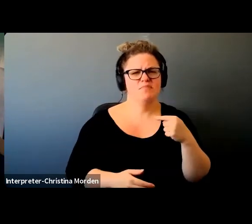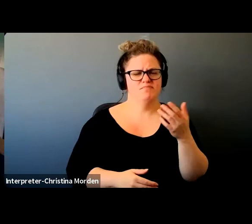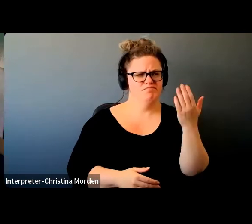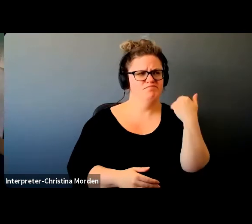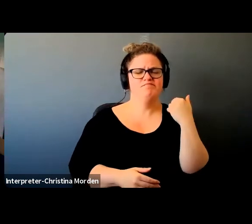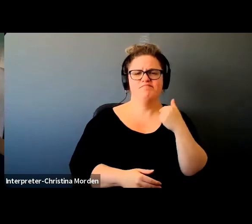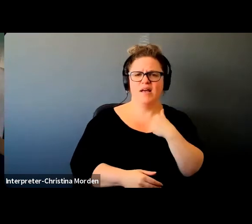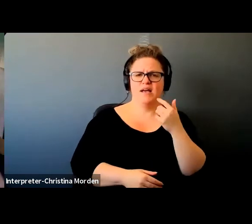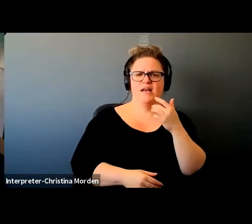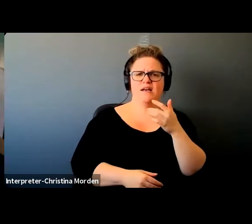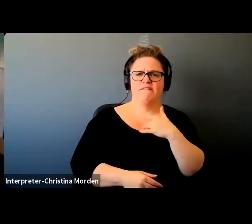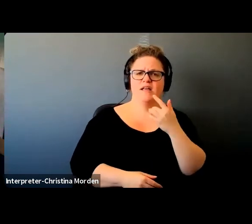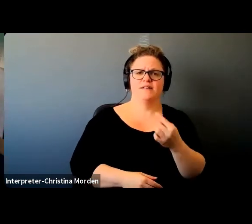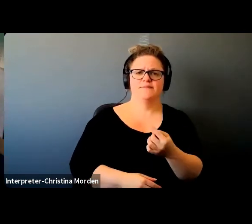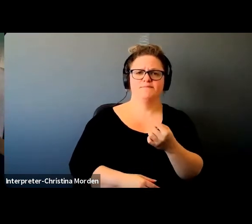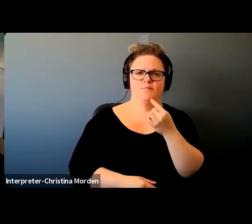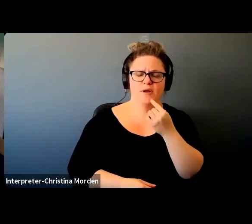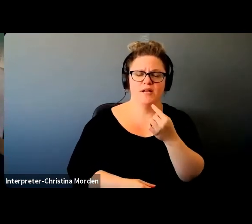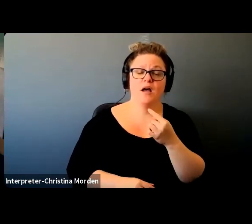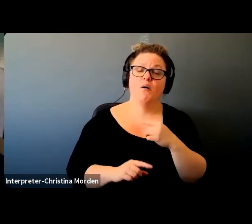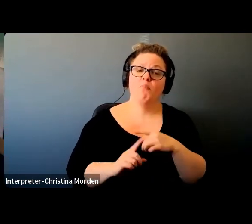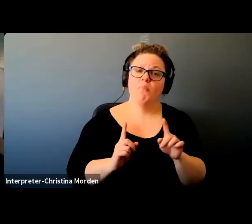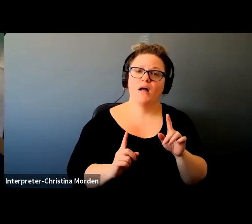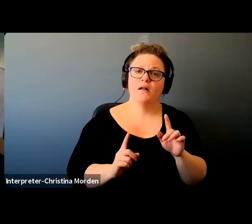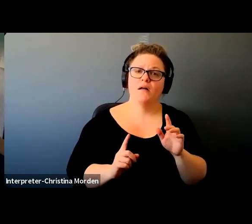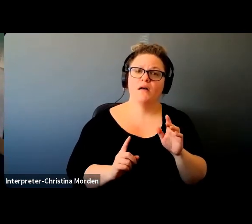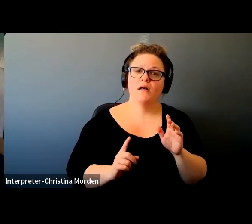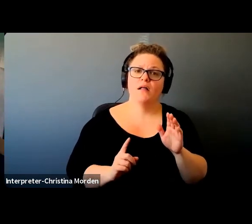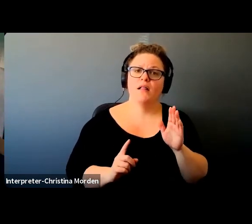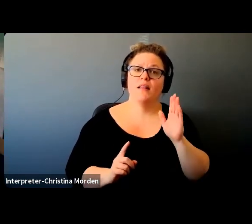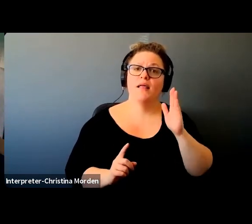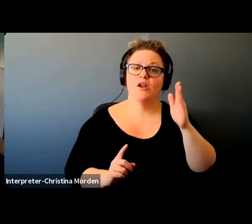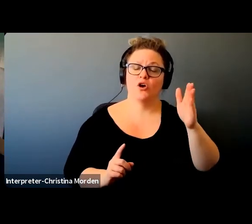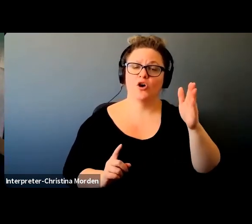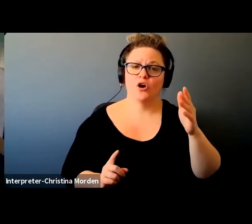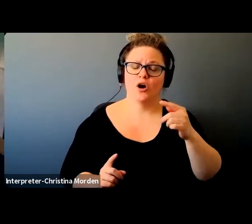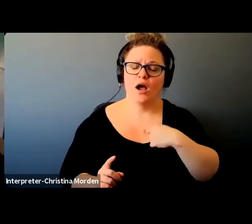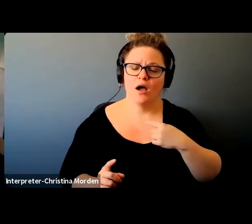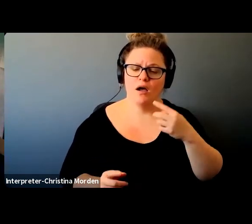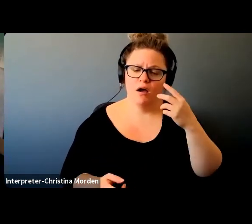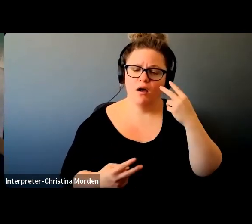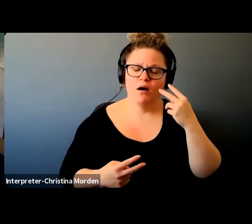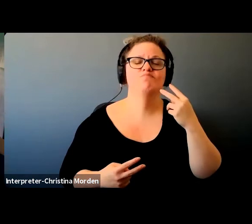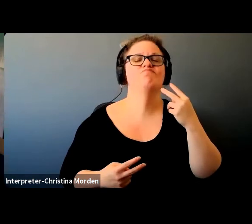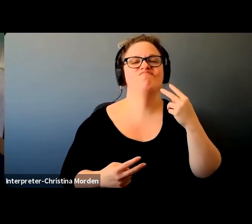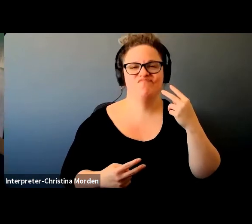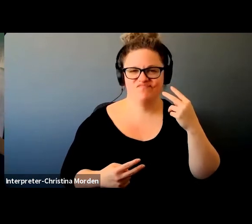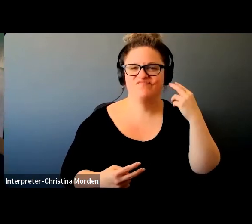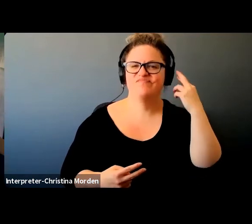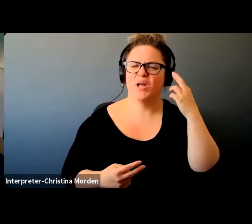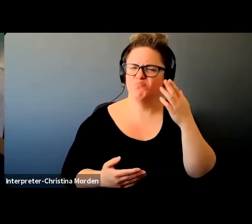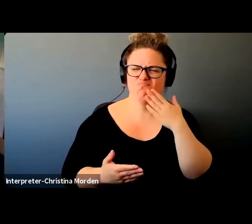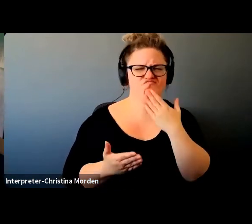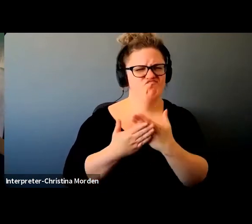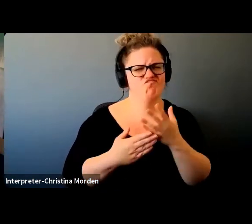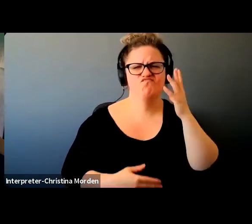accomplishing until much later, when you can more realistically reassess what you're doing. And